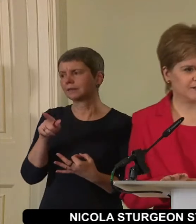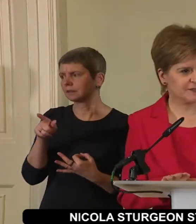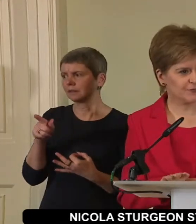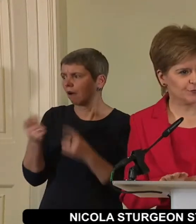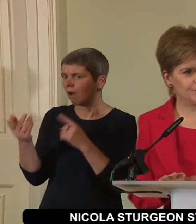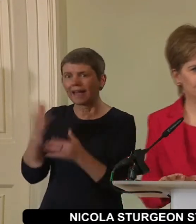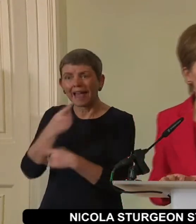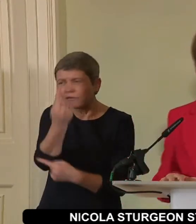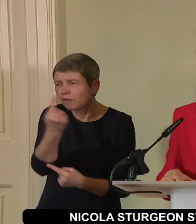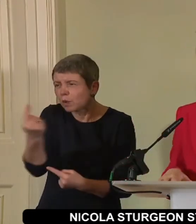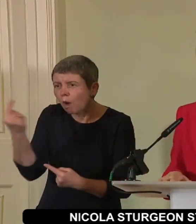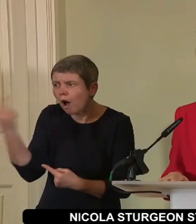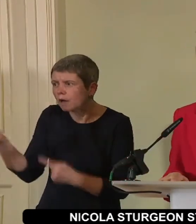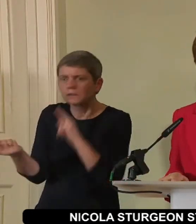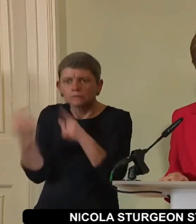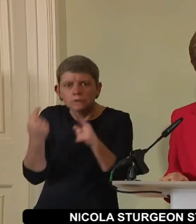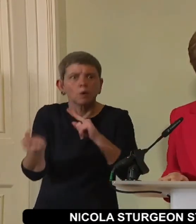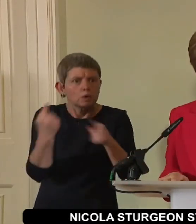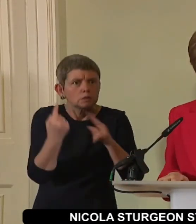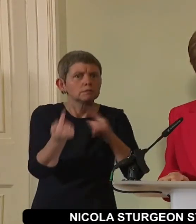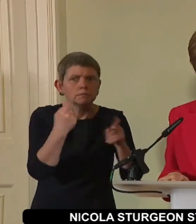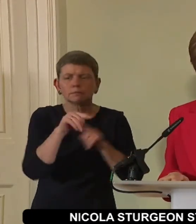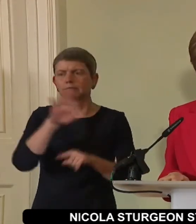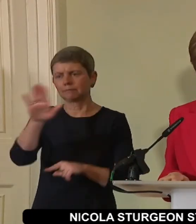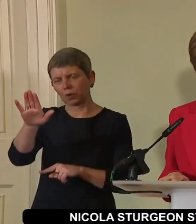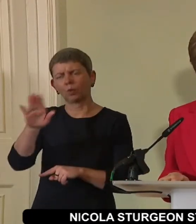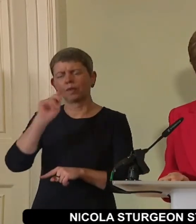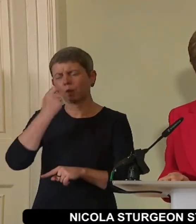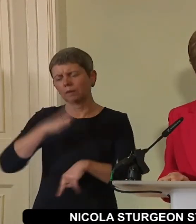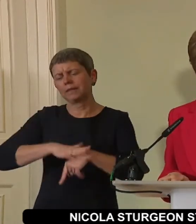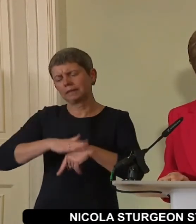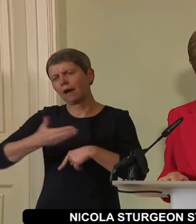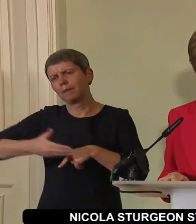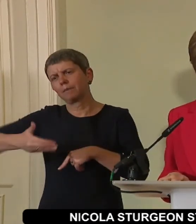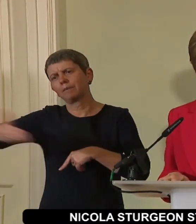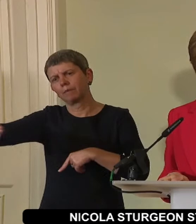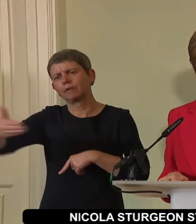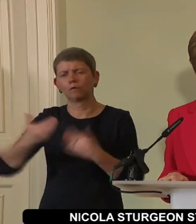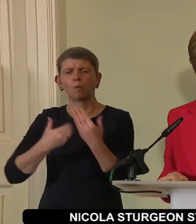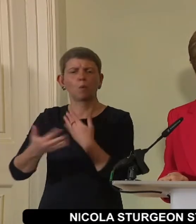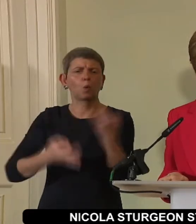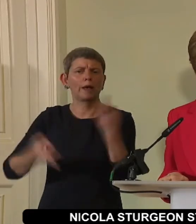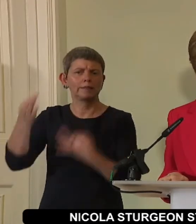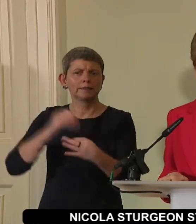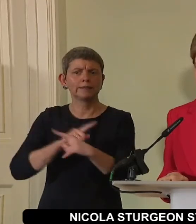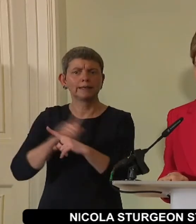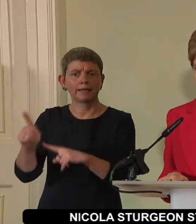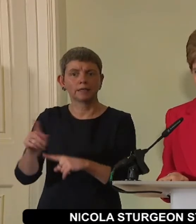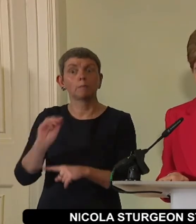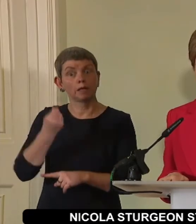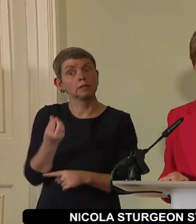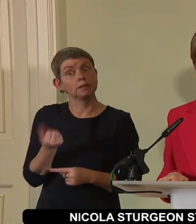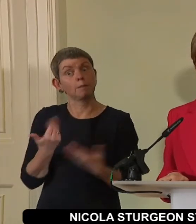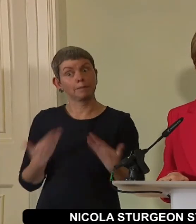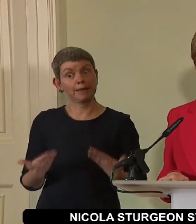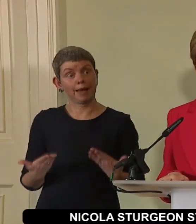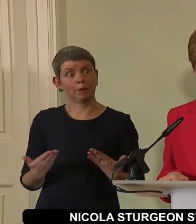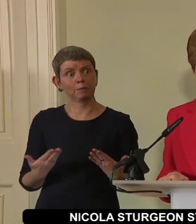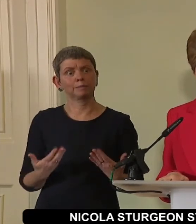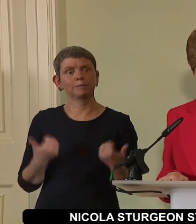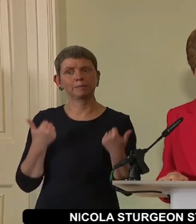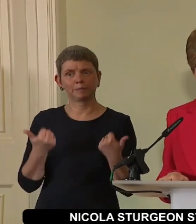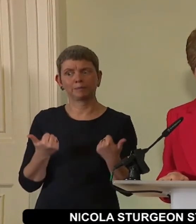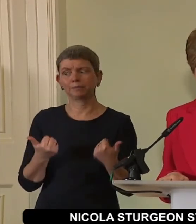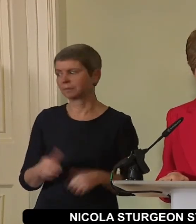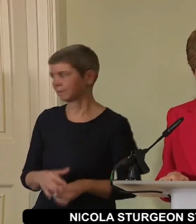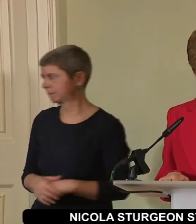every journalist in the room. There will be time over the next few weeks, I'm sure, for you all to ask me questions, but I'll take a few questions for now,